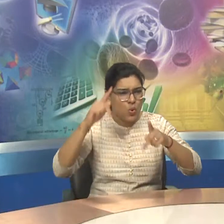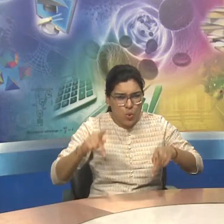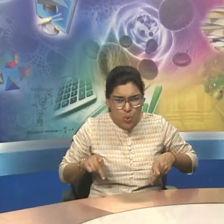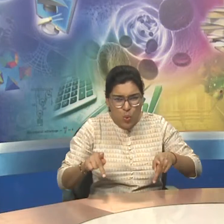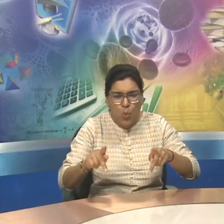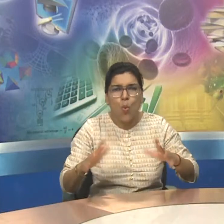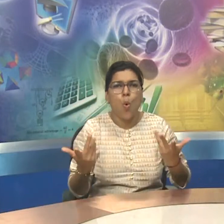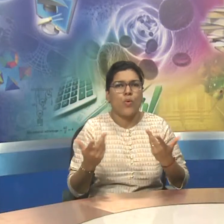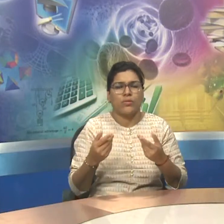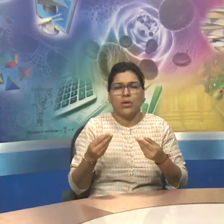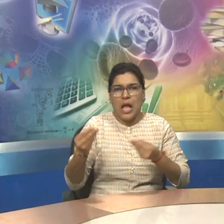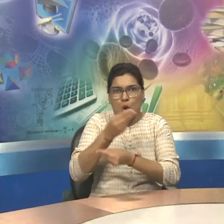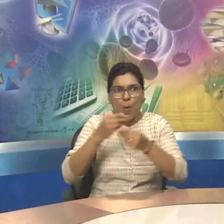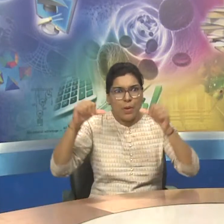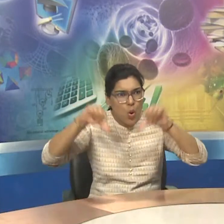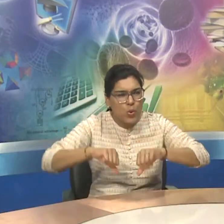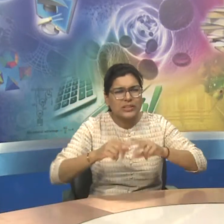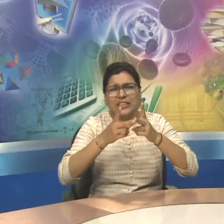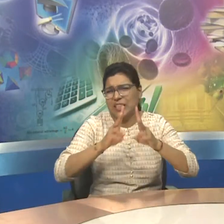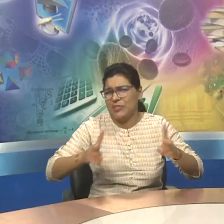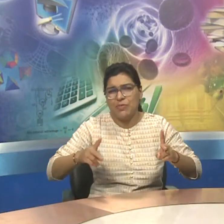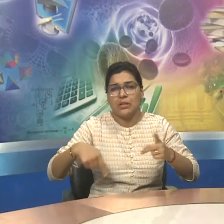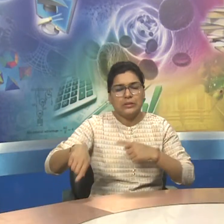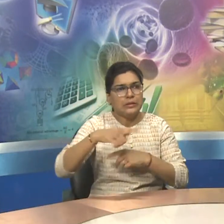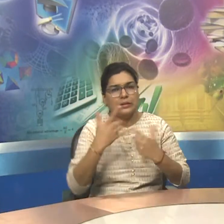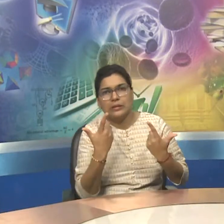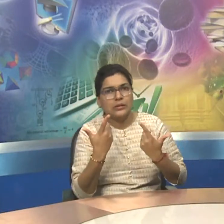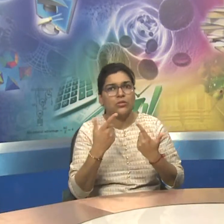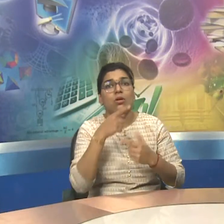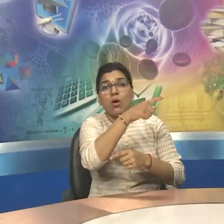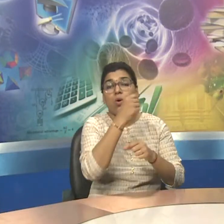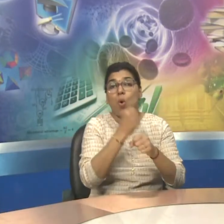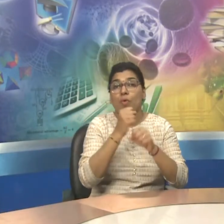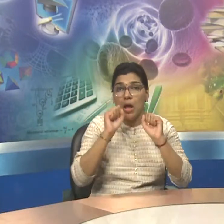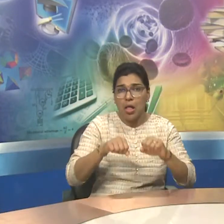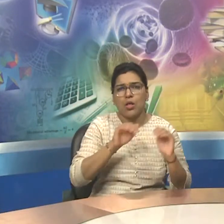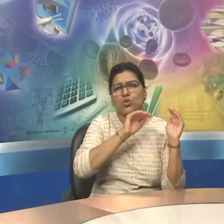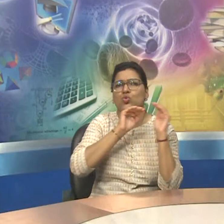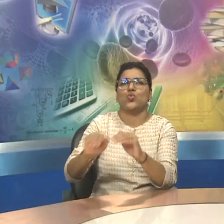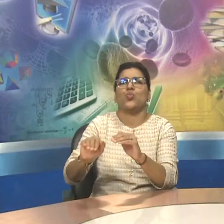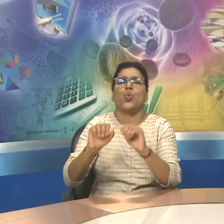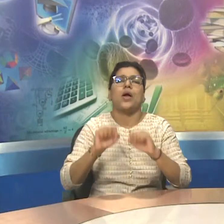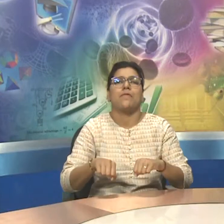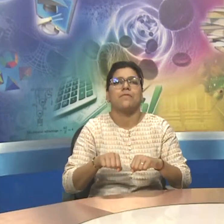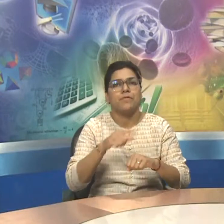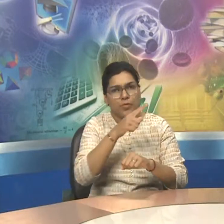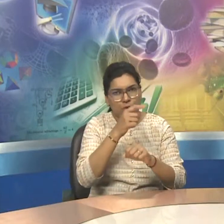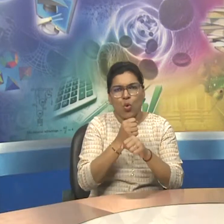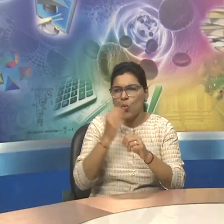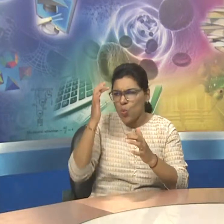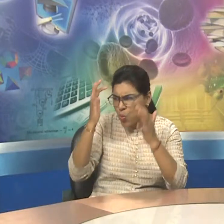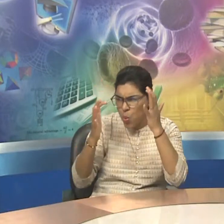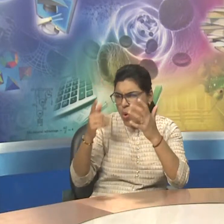and the right to live the life of a